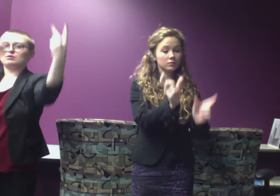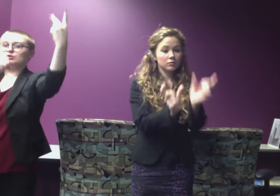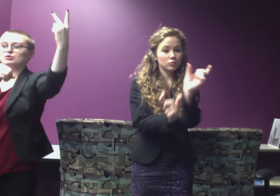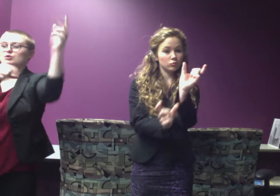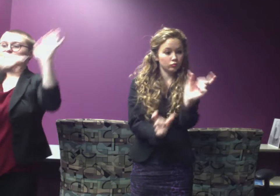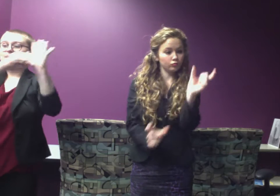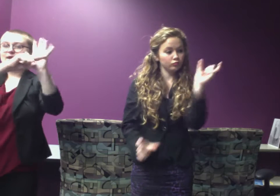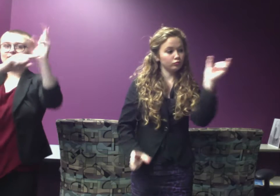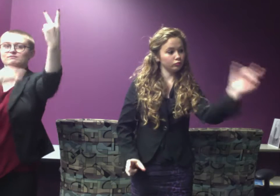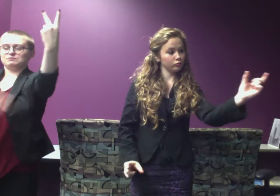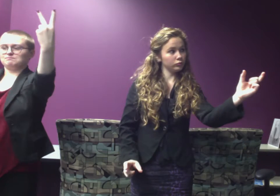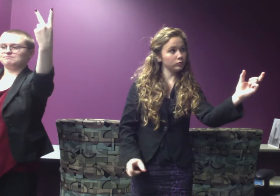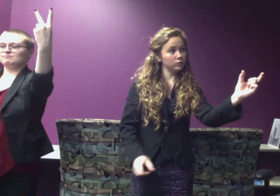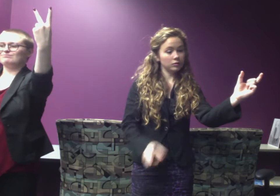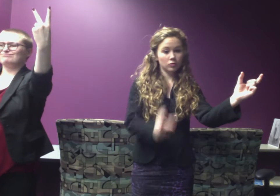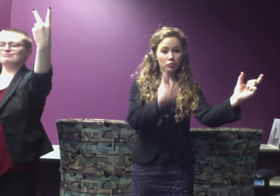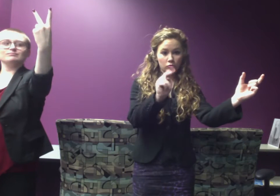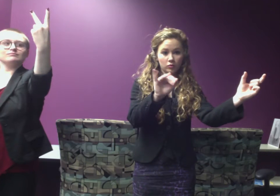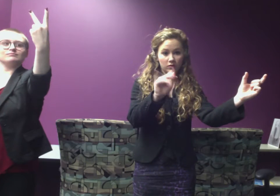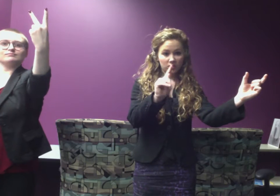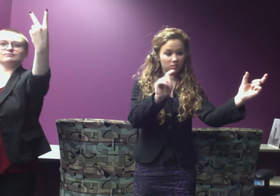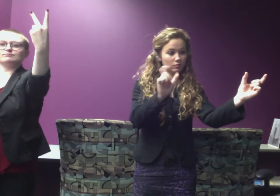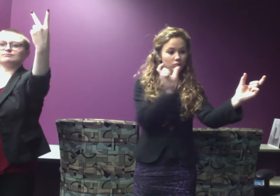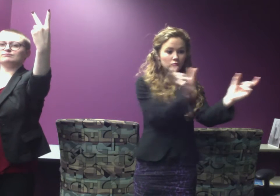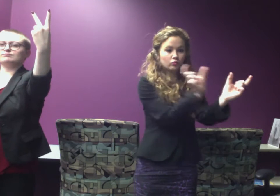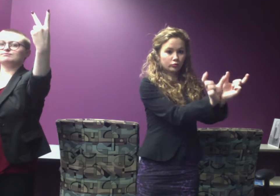-1, and right there is the home for -2.